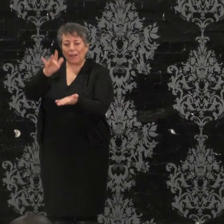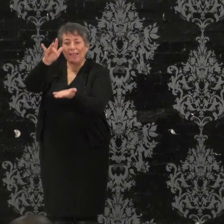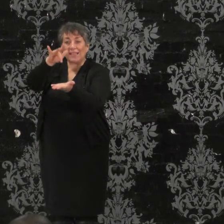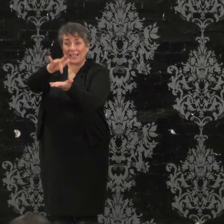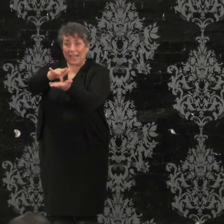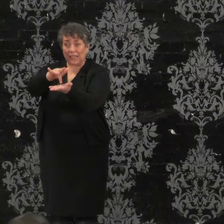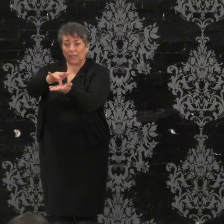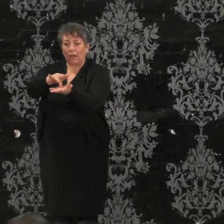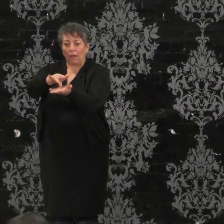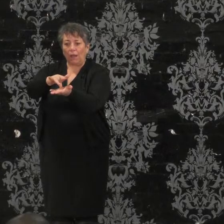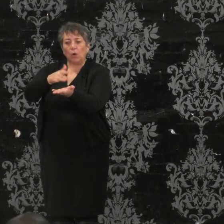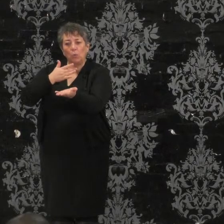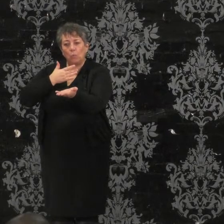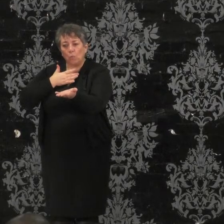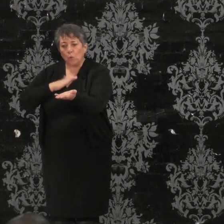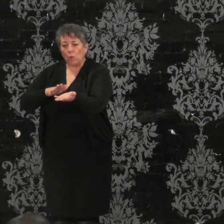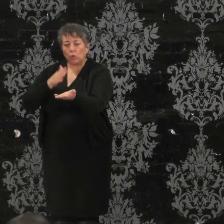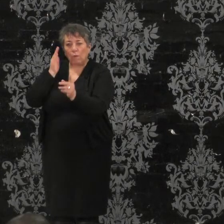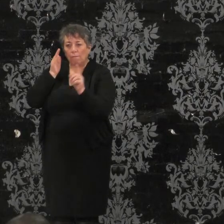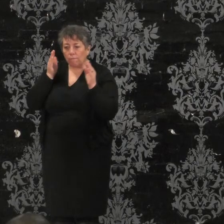we want them to be